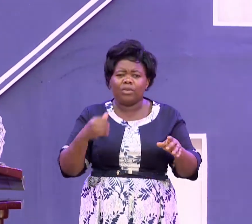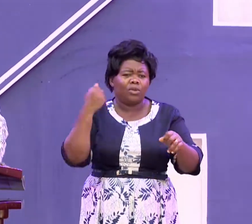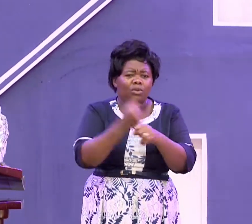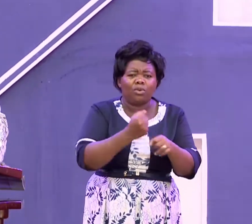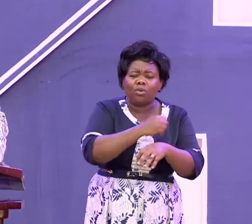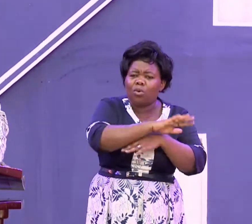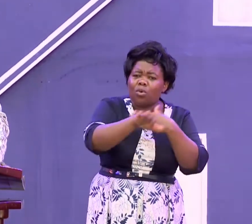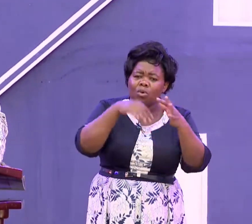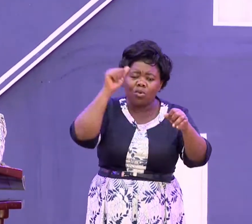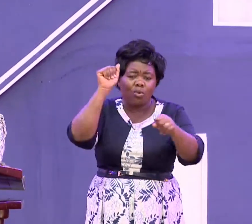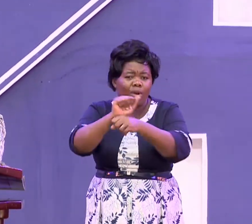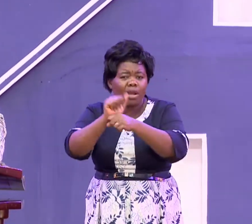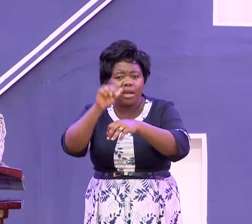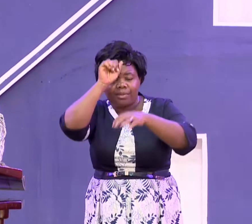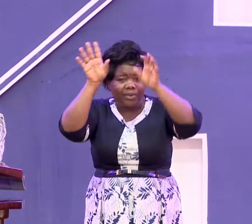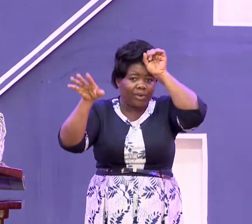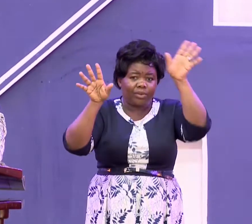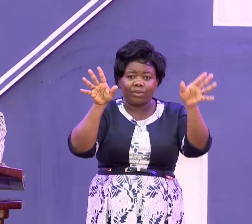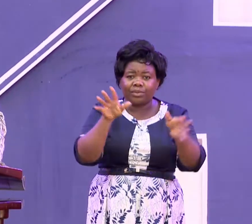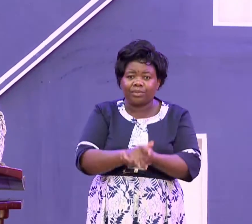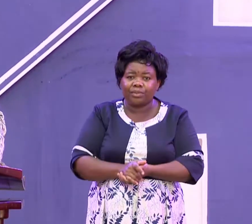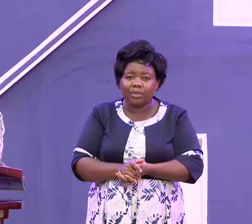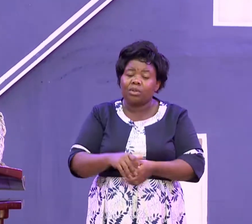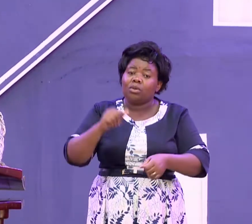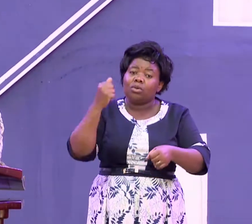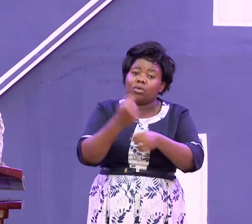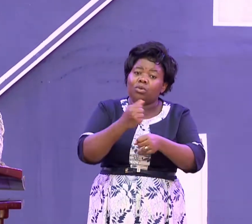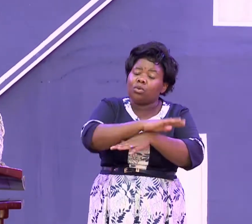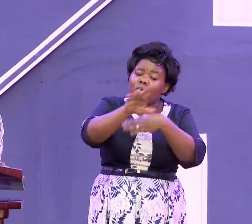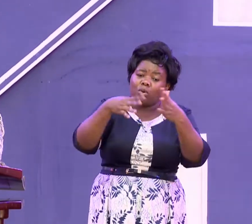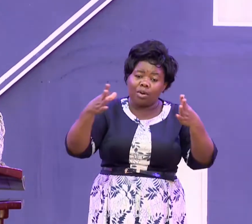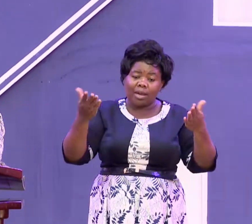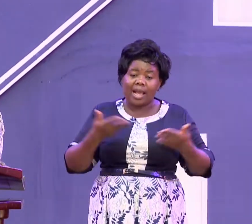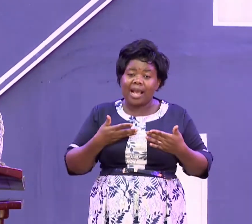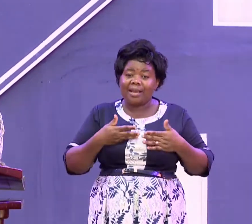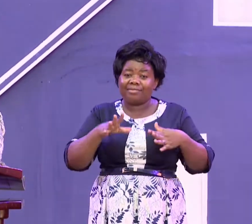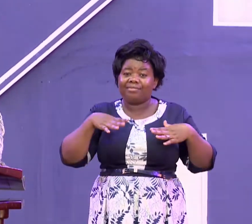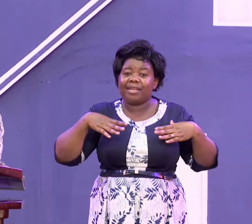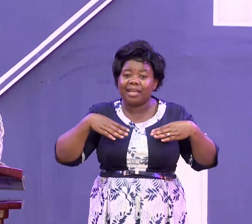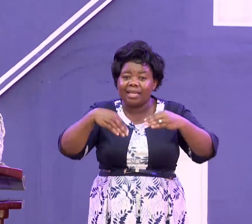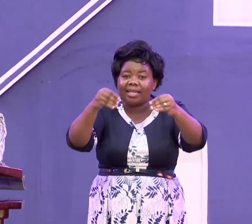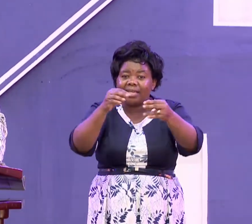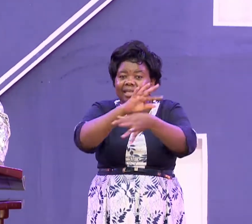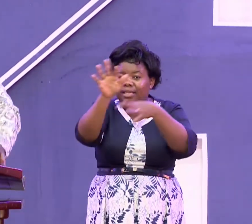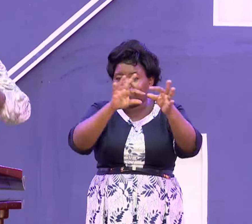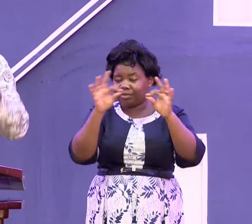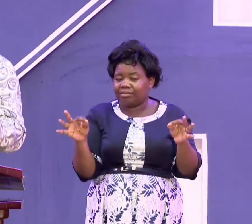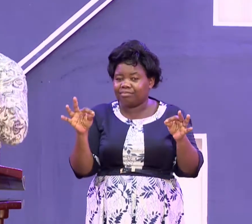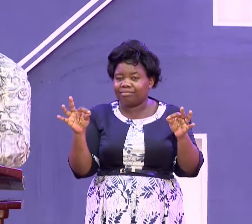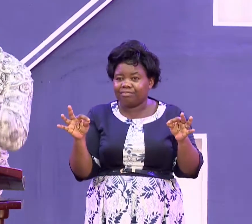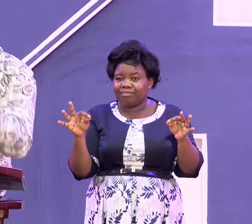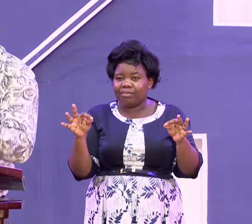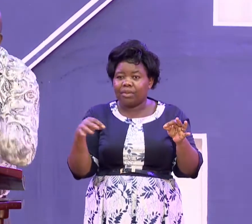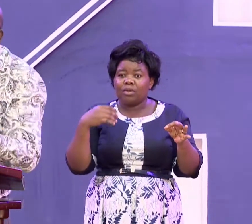all work miracles? Bonna bakola ebyamagero. Do all possess gifts of healing? Bonna bayina ebirabo ebyokuwonyanga. Do